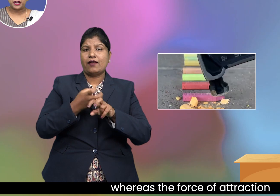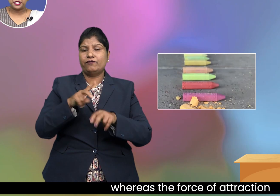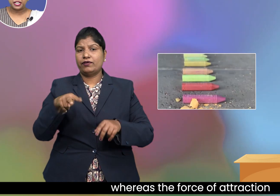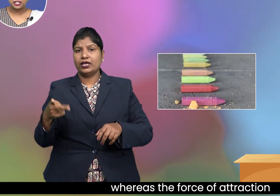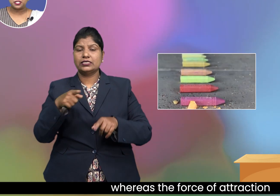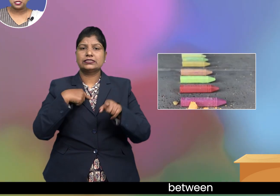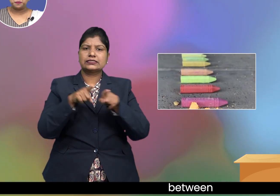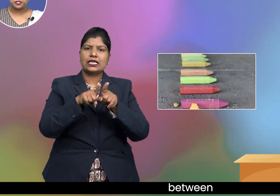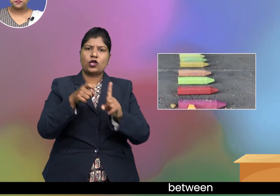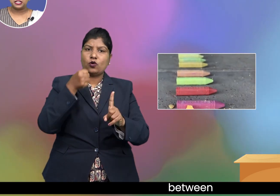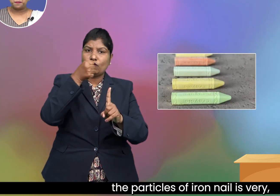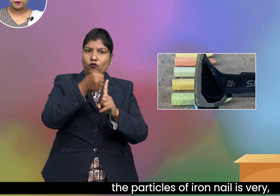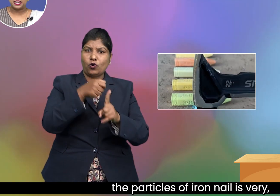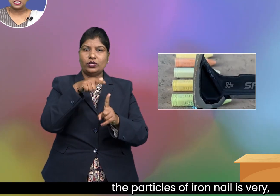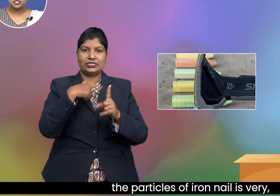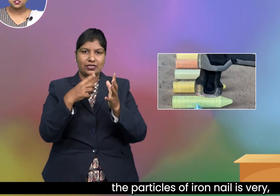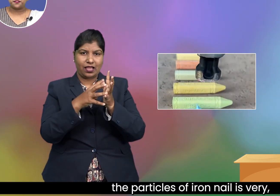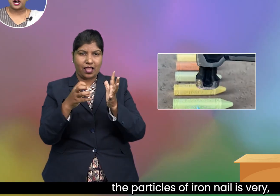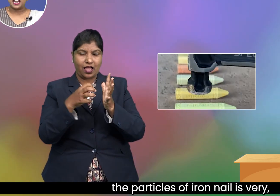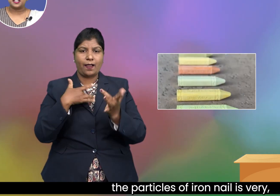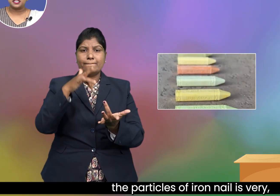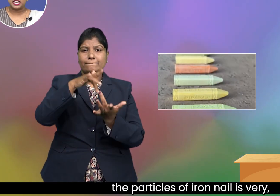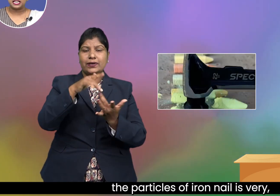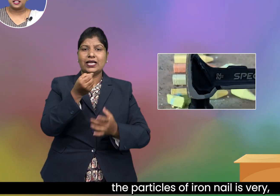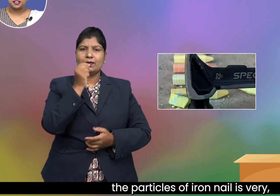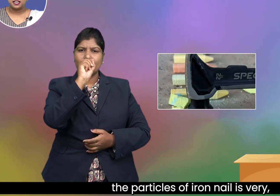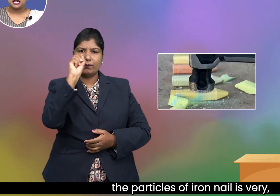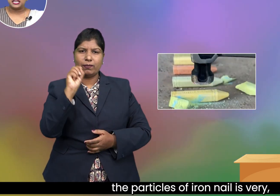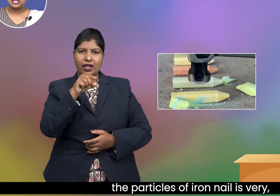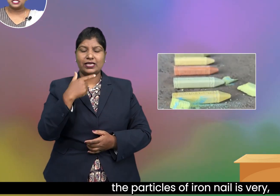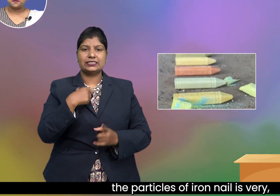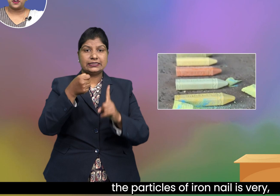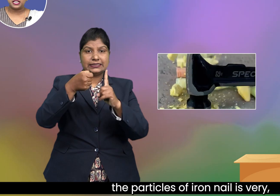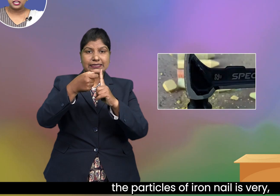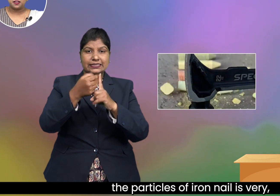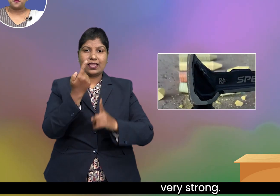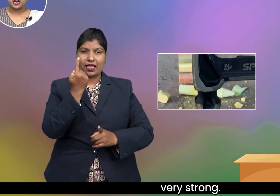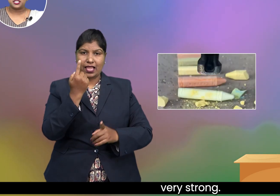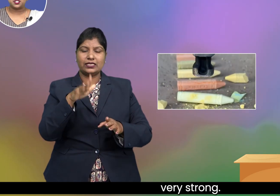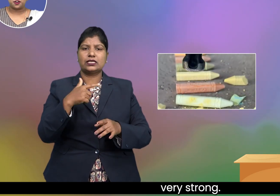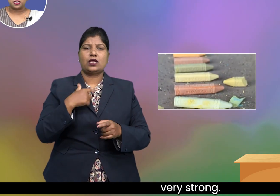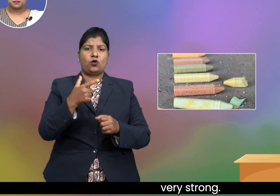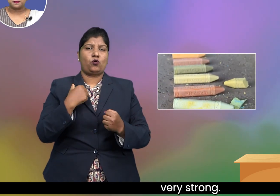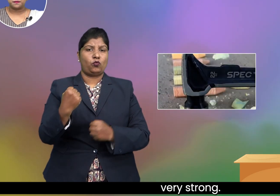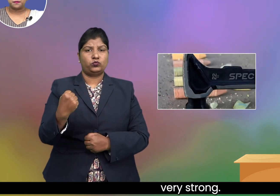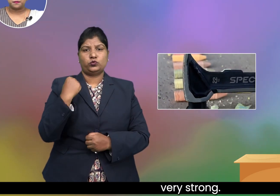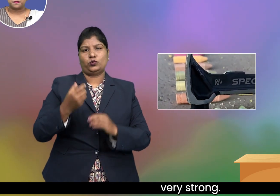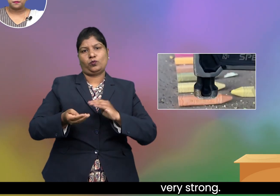force of attraction between the particles of iron nail is very strong.